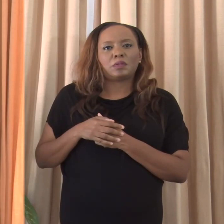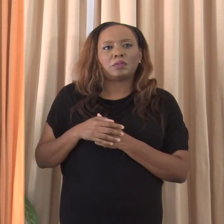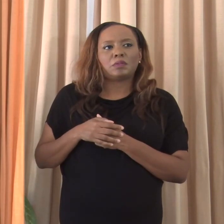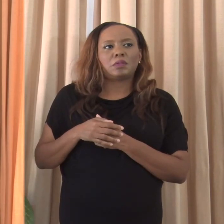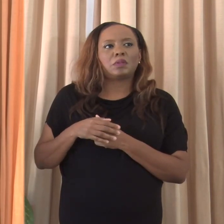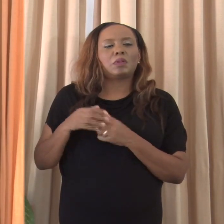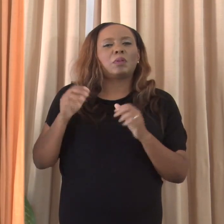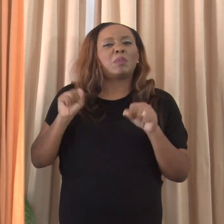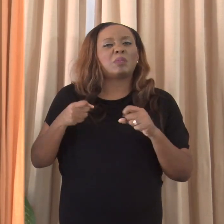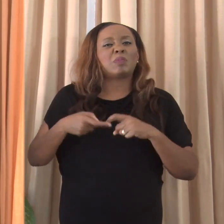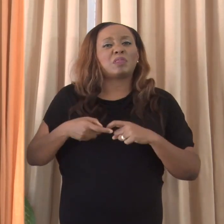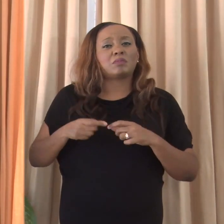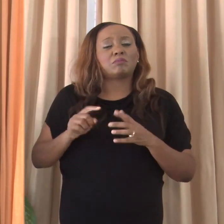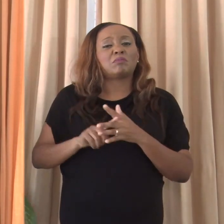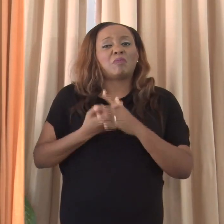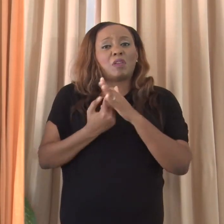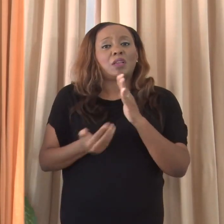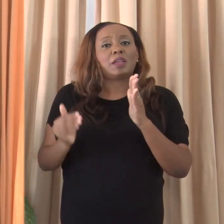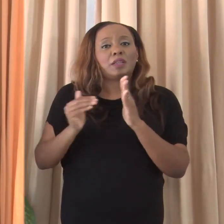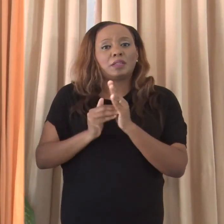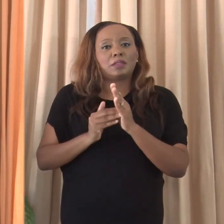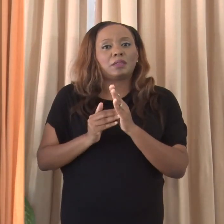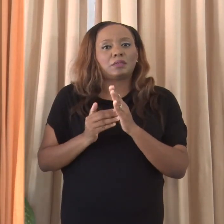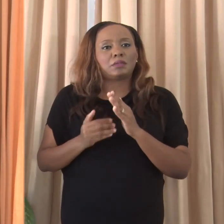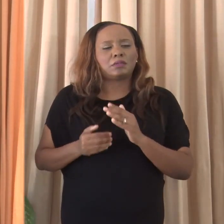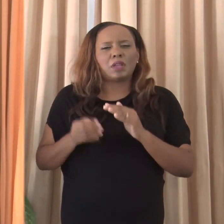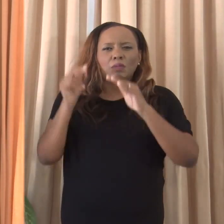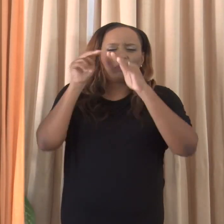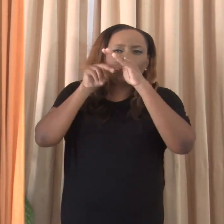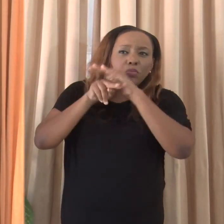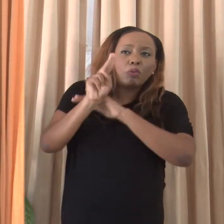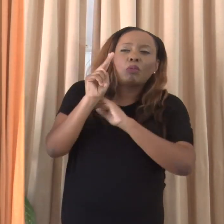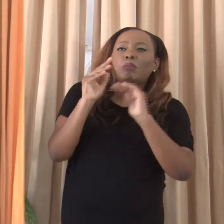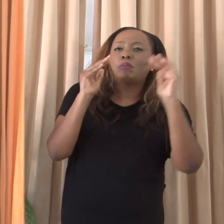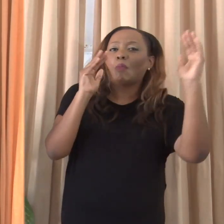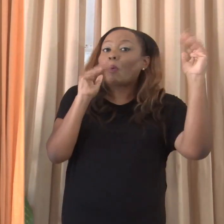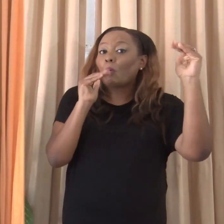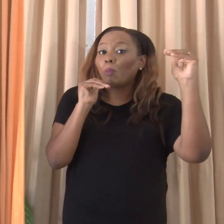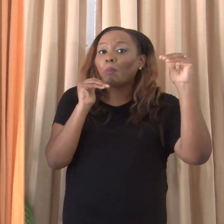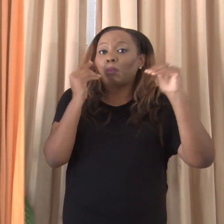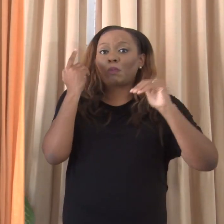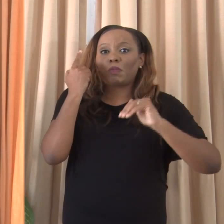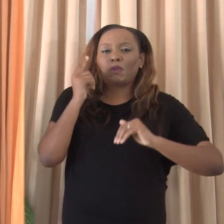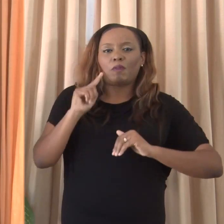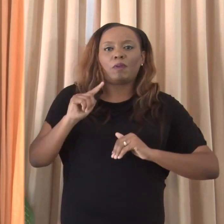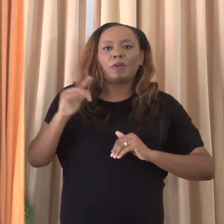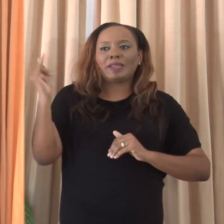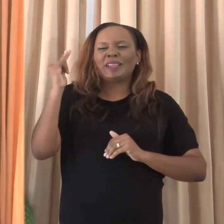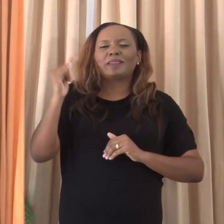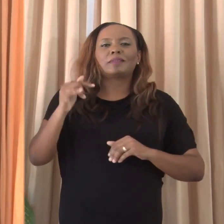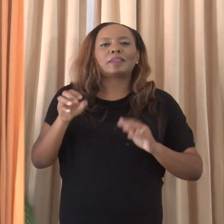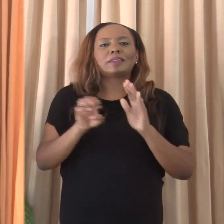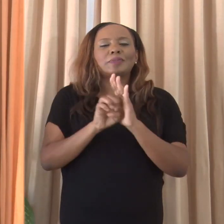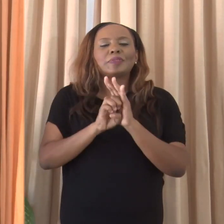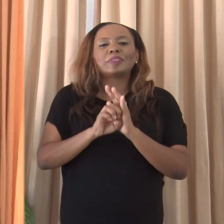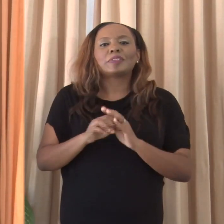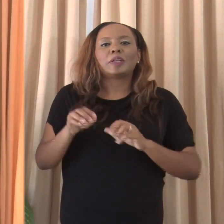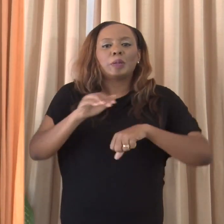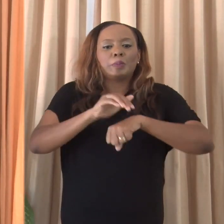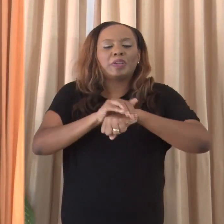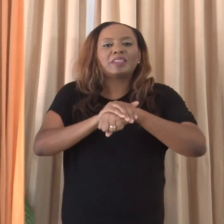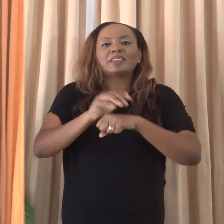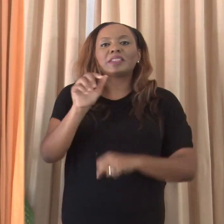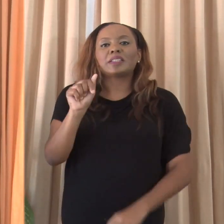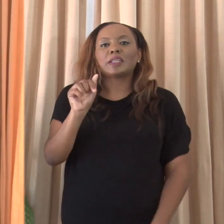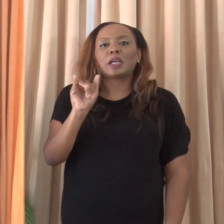again. There's a ray of optimism on the part of the airline industry. British Airways, for example, had indicated to me that they